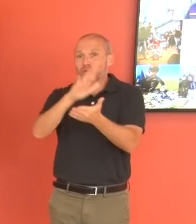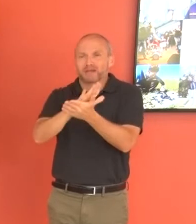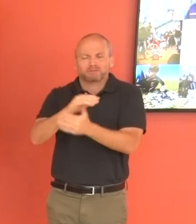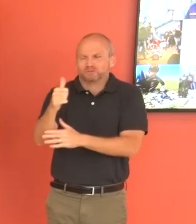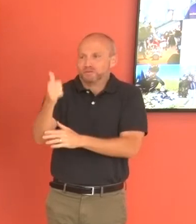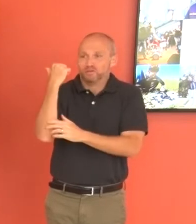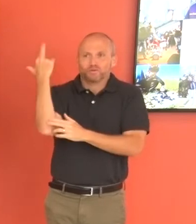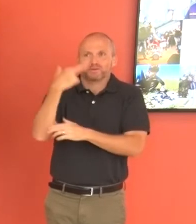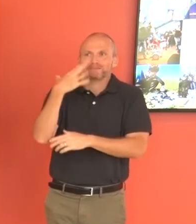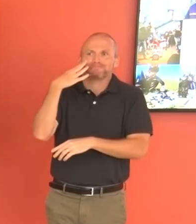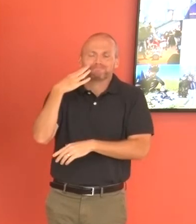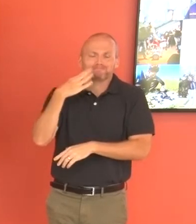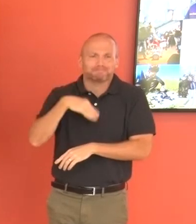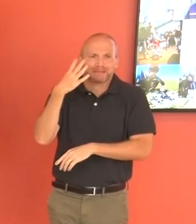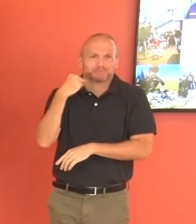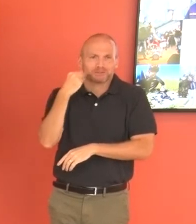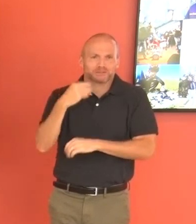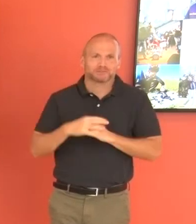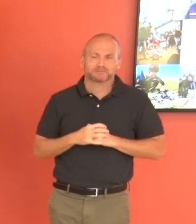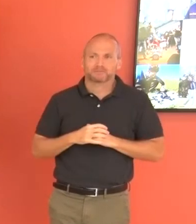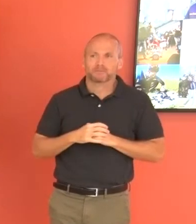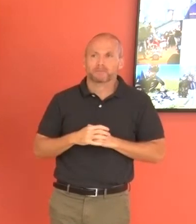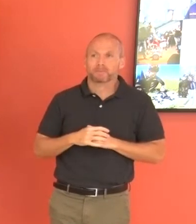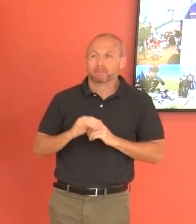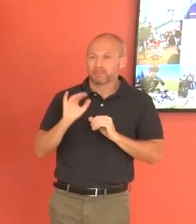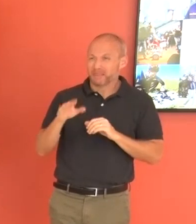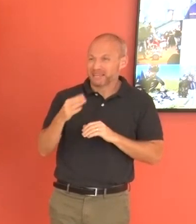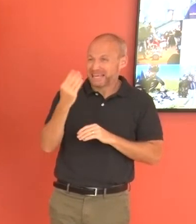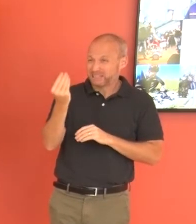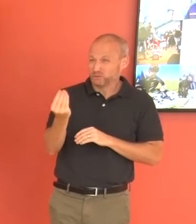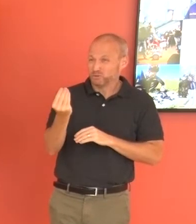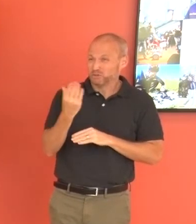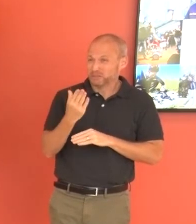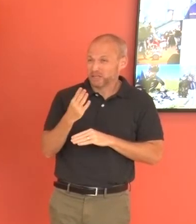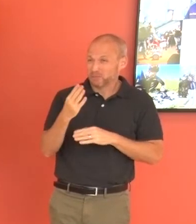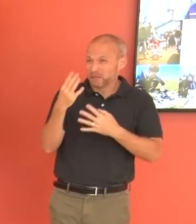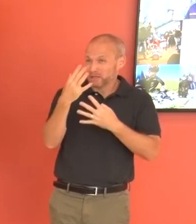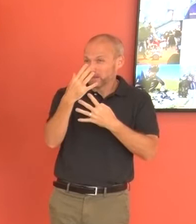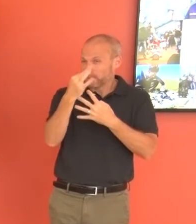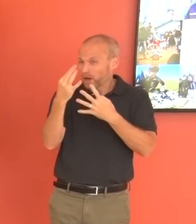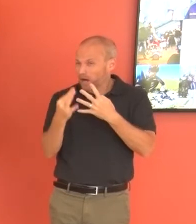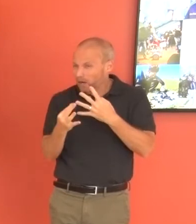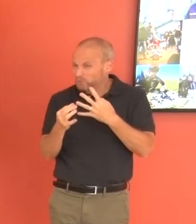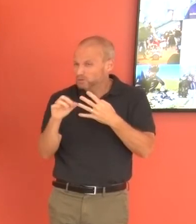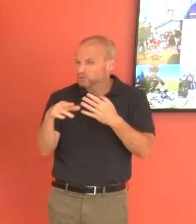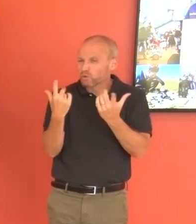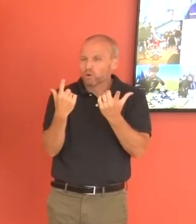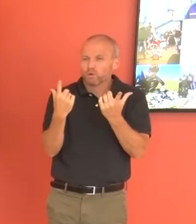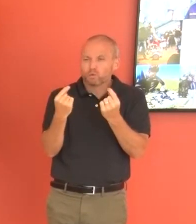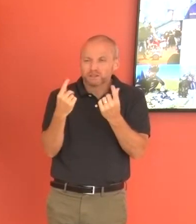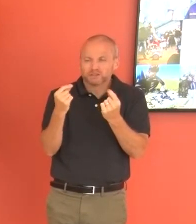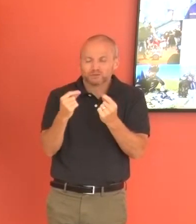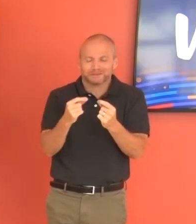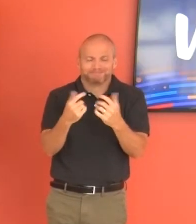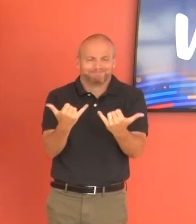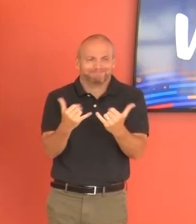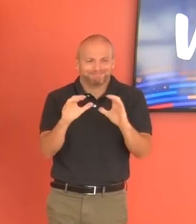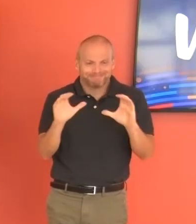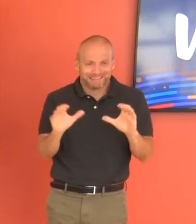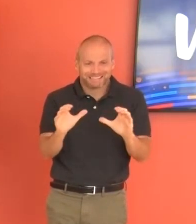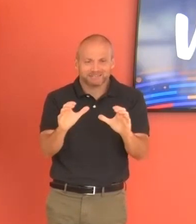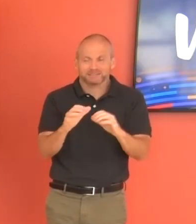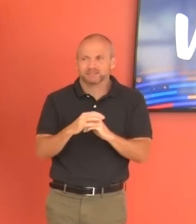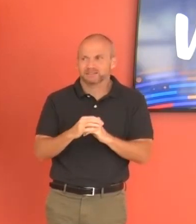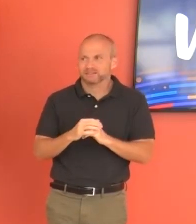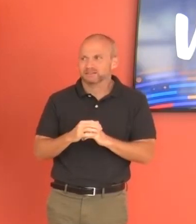bad experiences. Could you specifically tell me what your options are or what we're doing there actively?